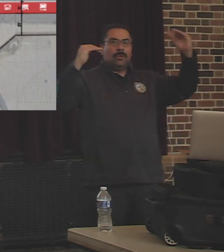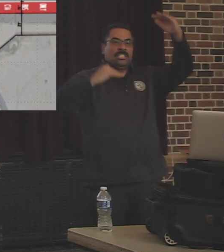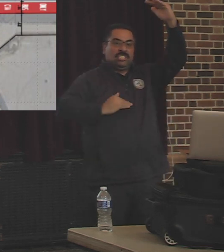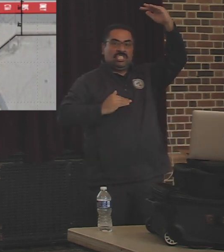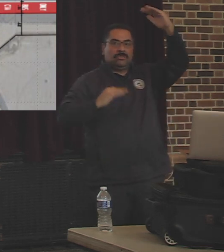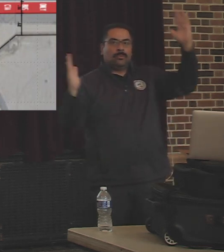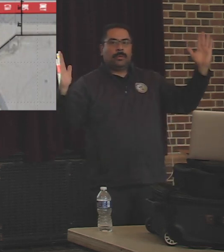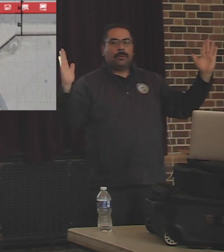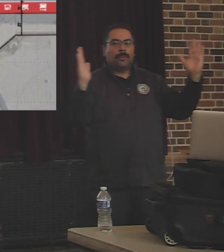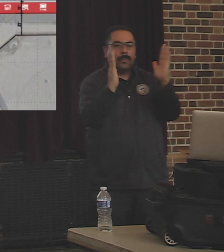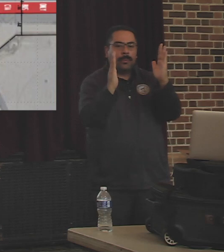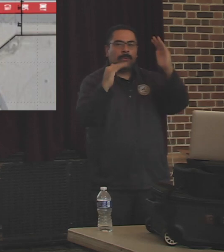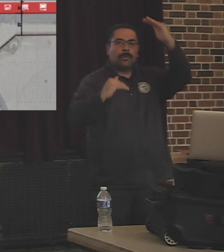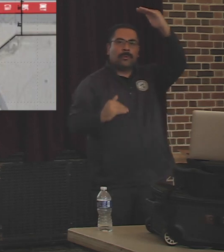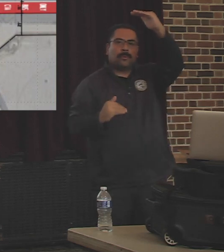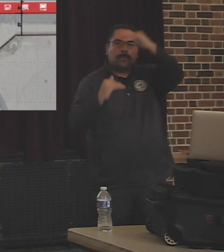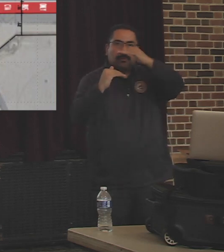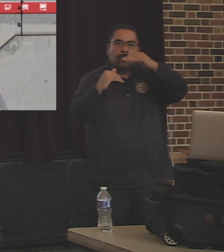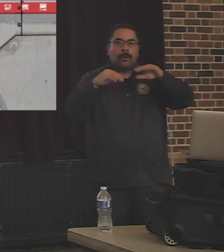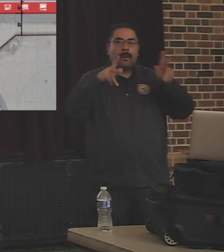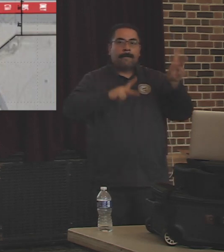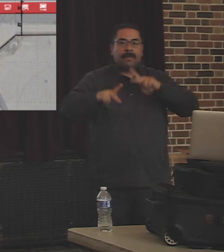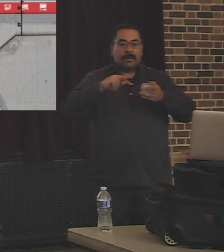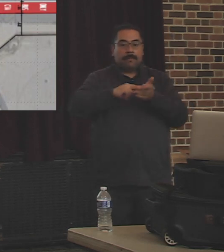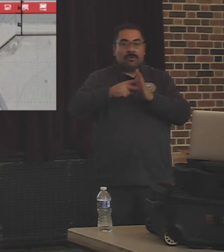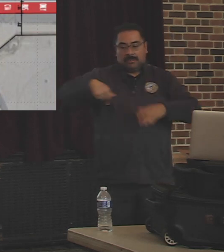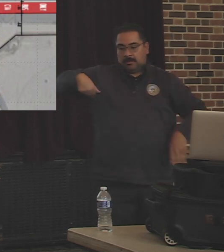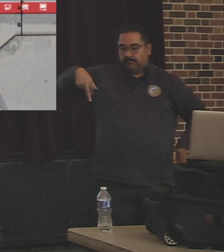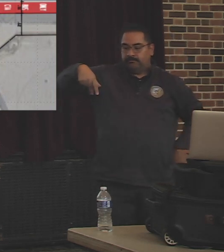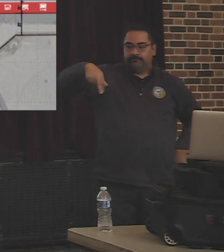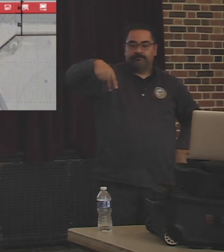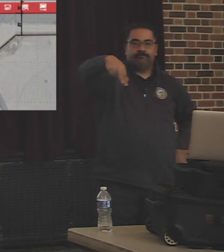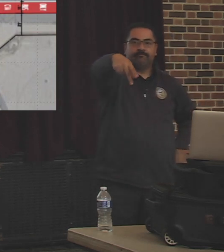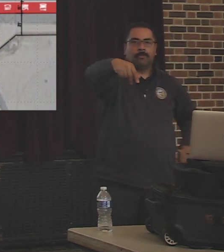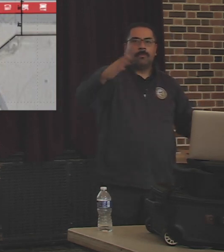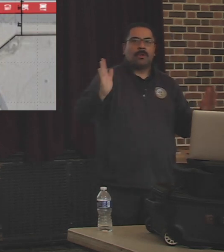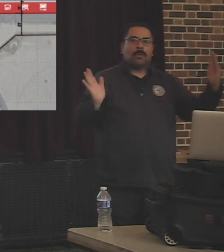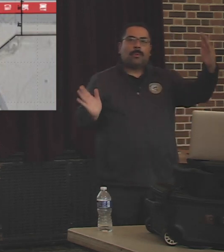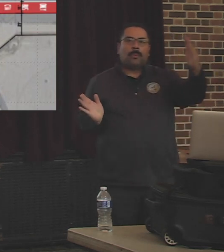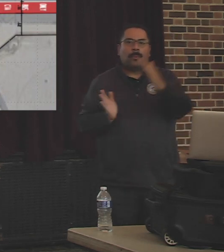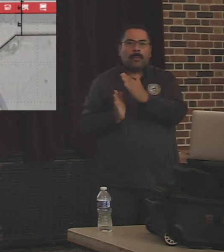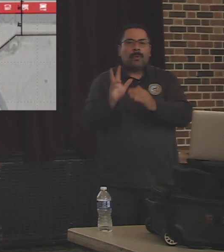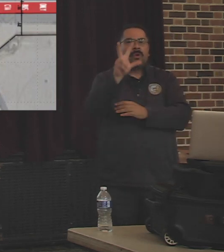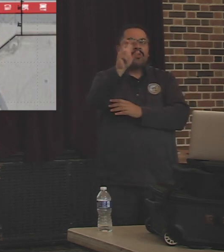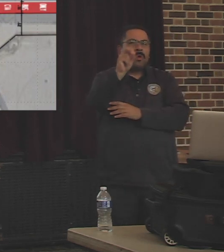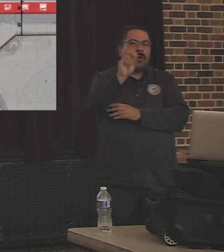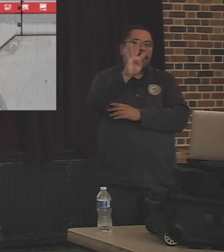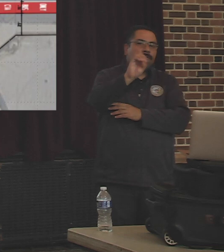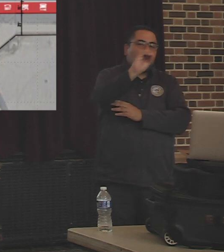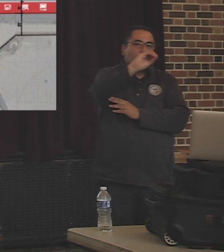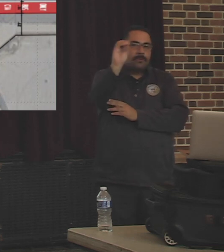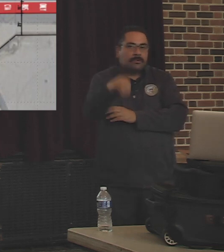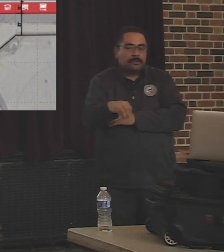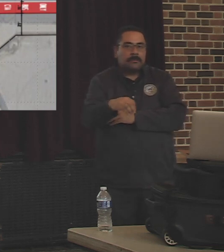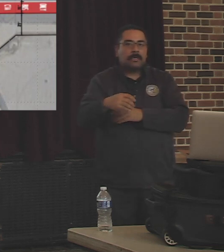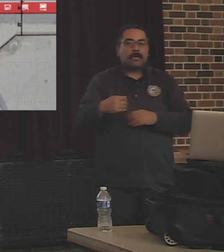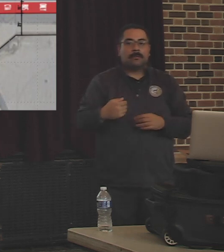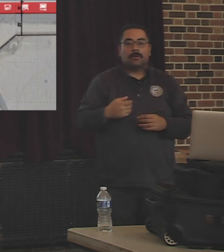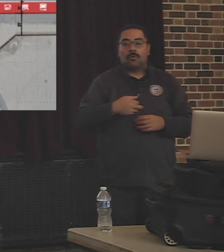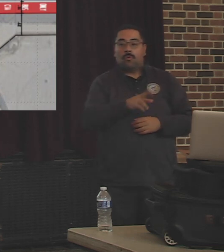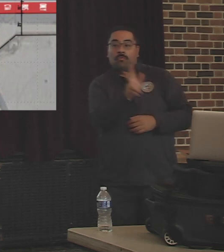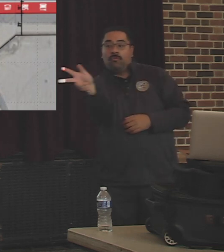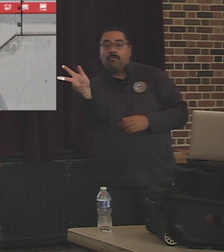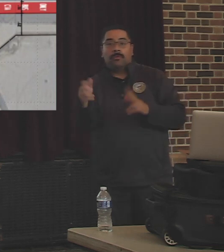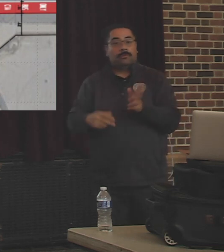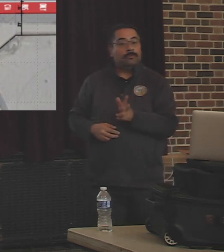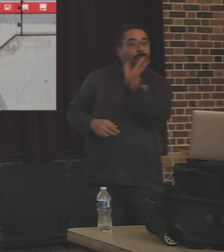shortening the crossing distance for a pedestrian by 30 to 40%, slowing down right and left turns that